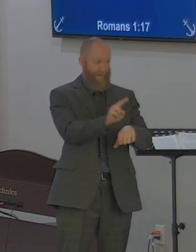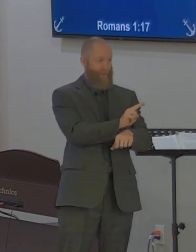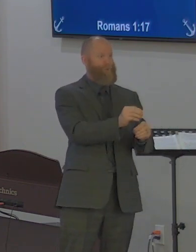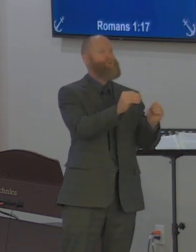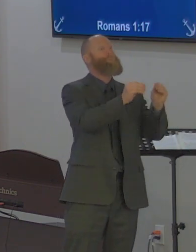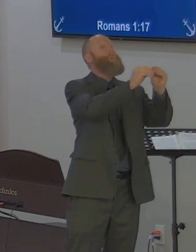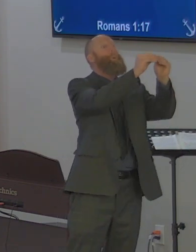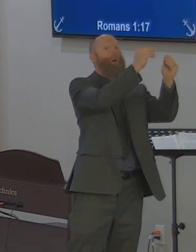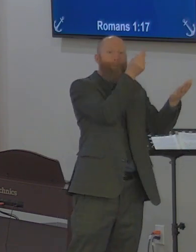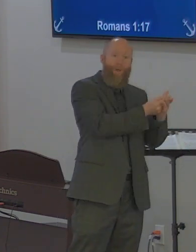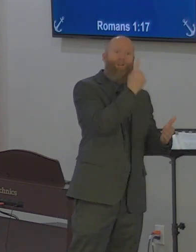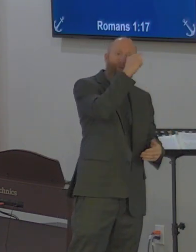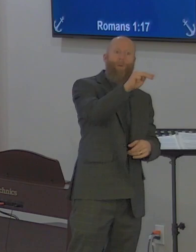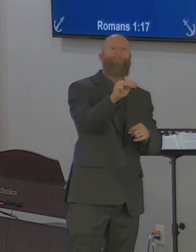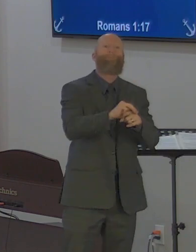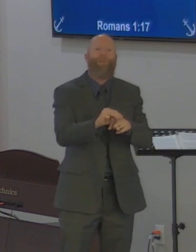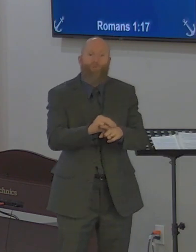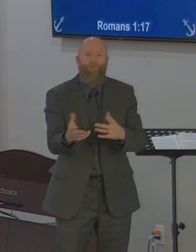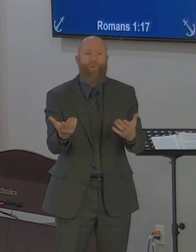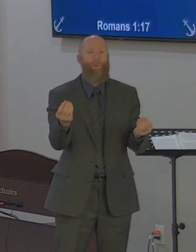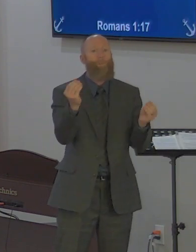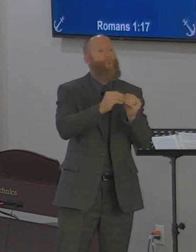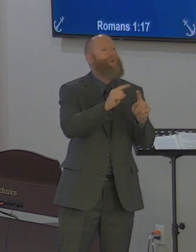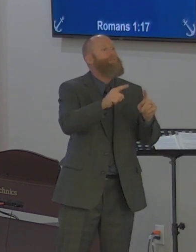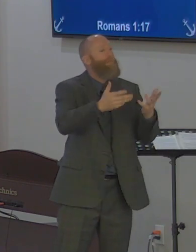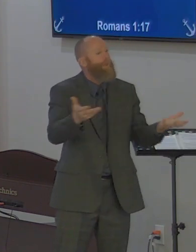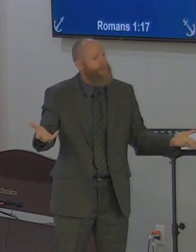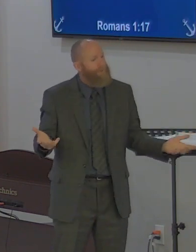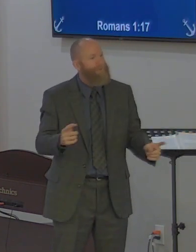ministry. I guarantee you they could use money for certain things.